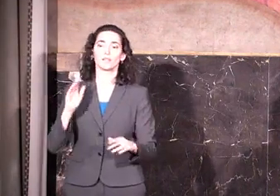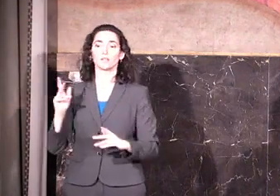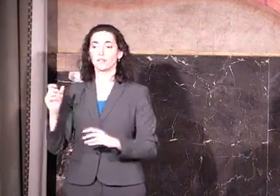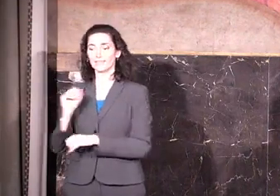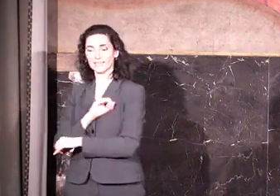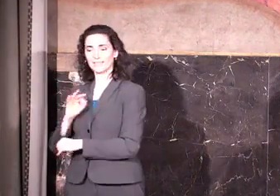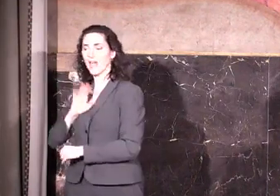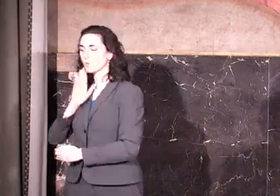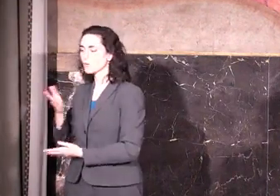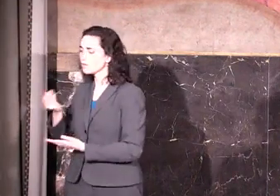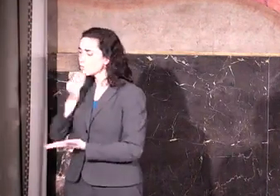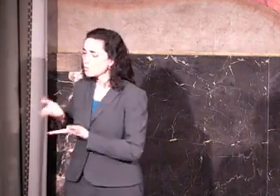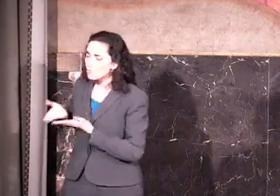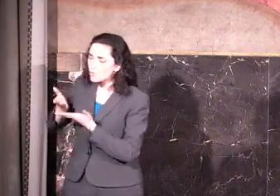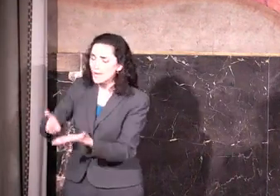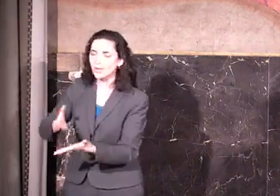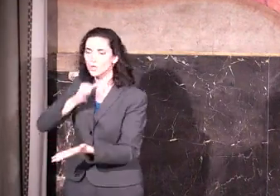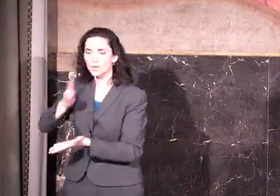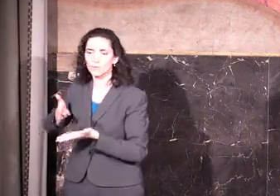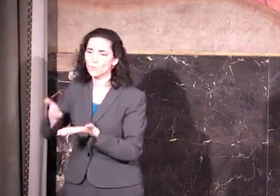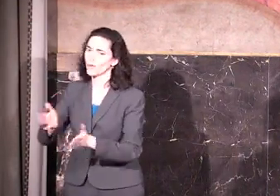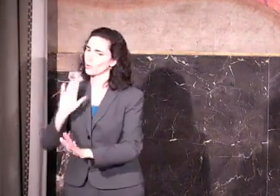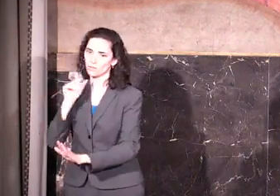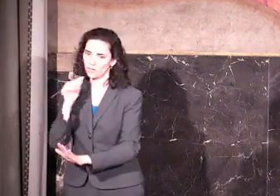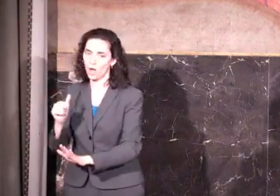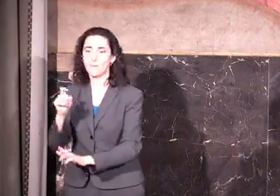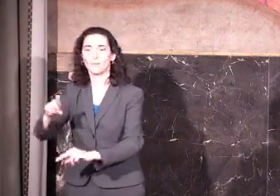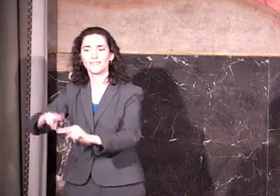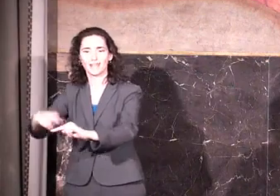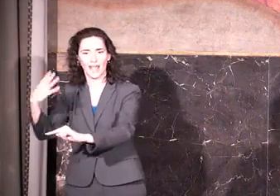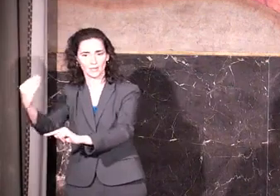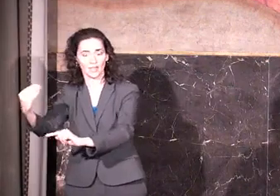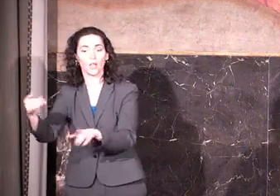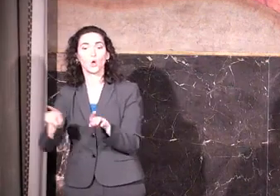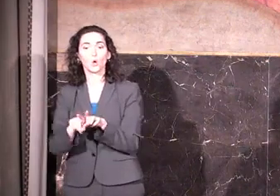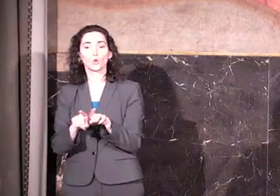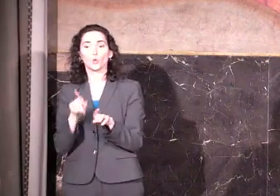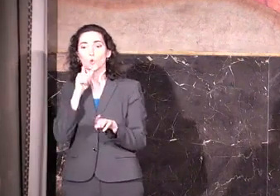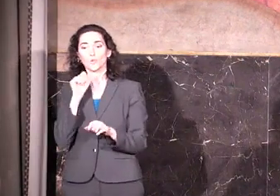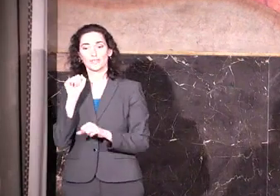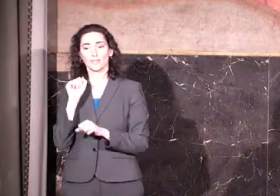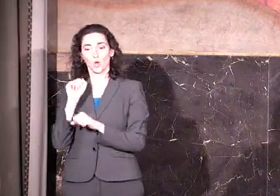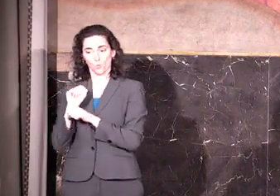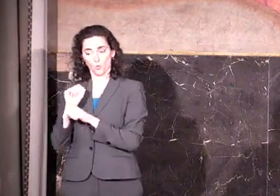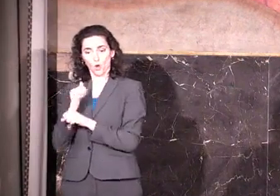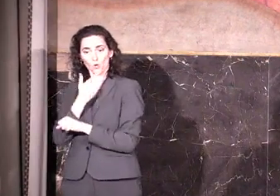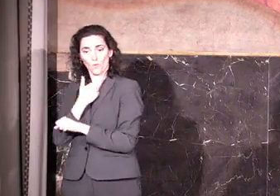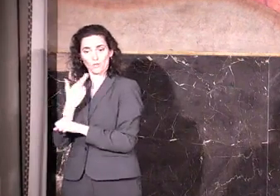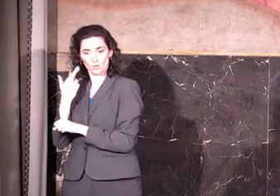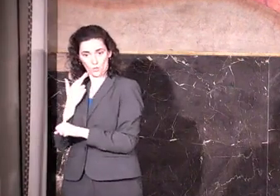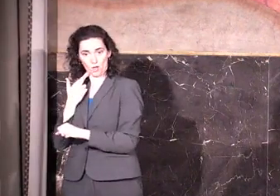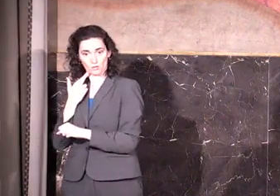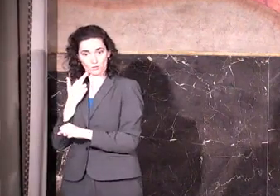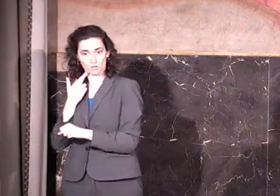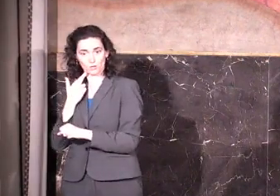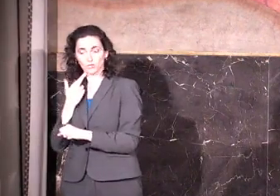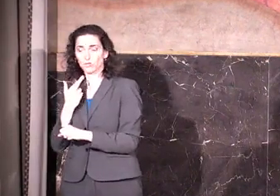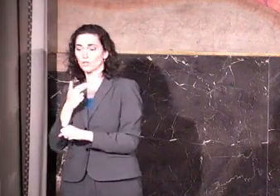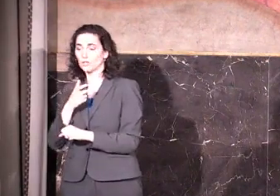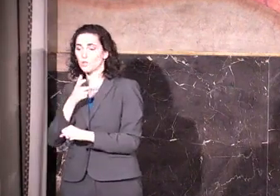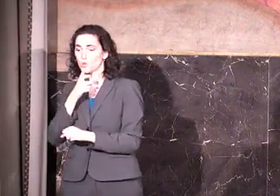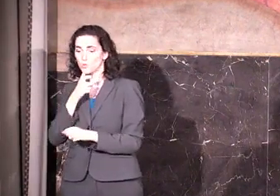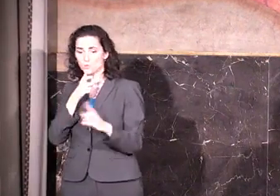staff waiting on the tables, and anyone working for these restaurants that is coming into close proximity to